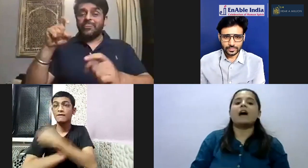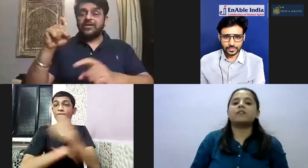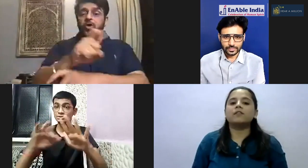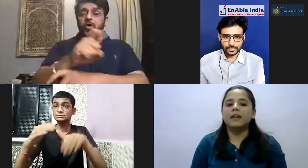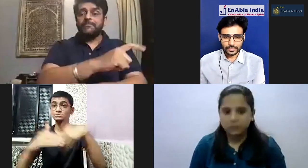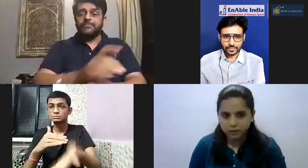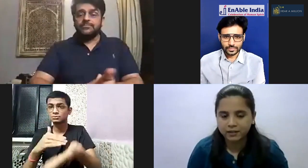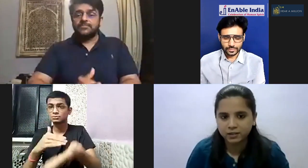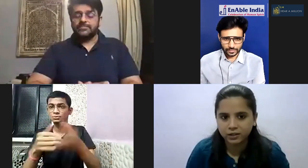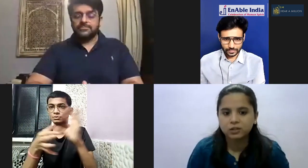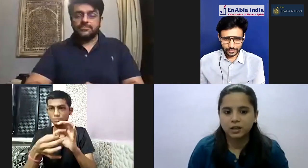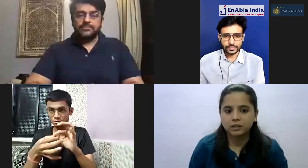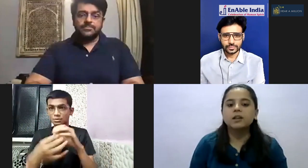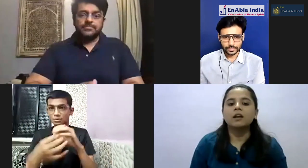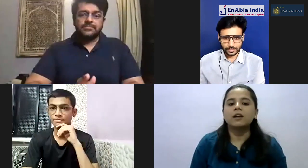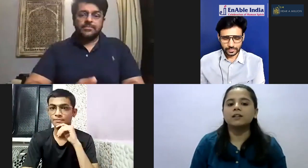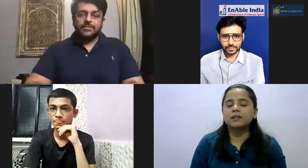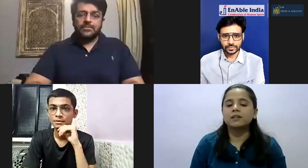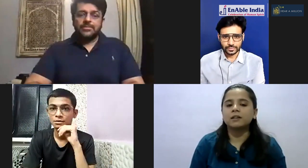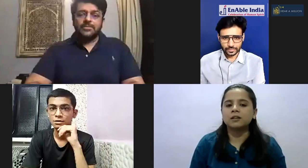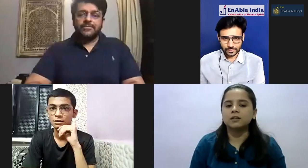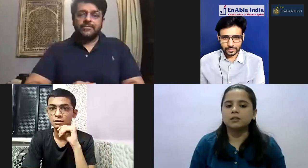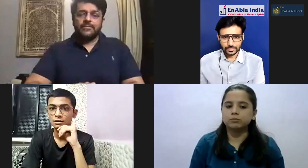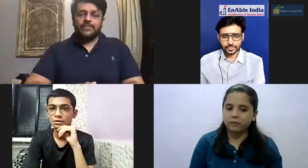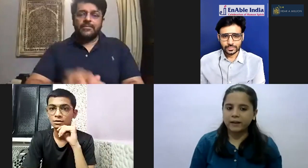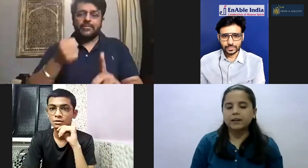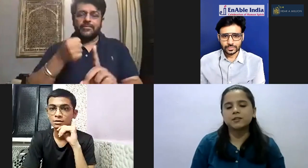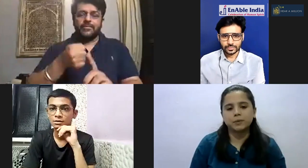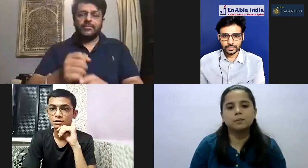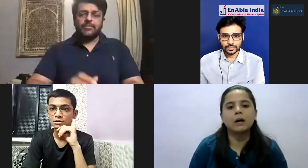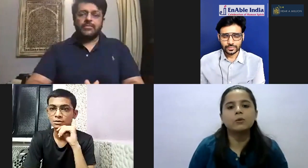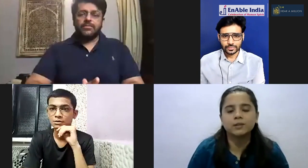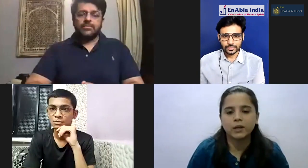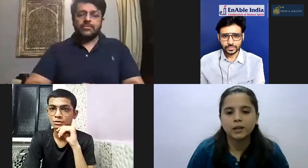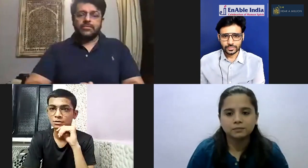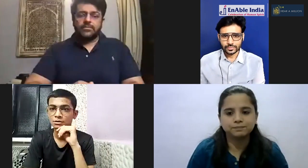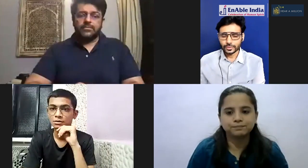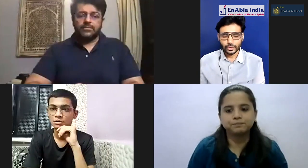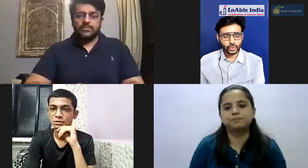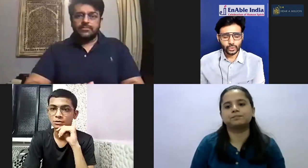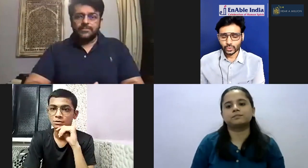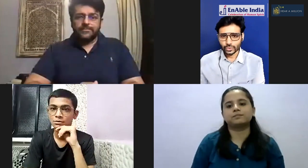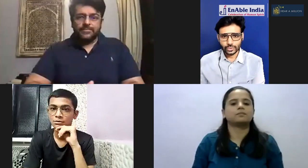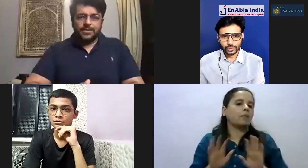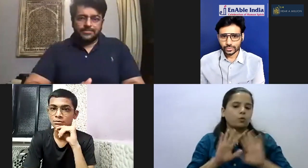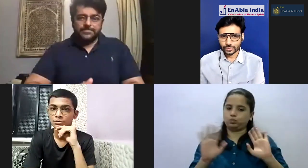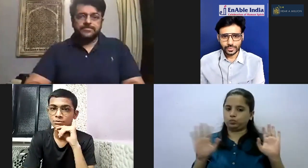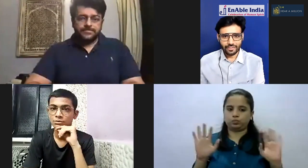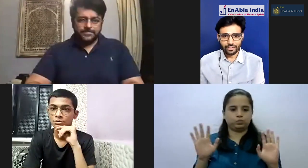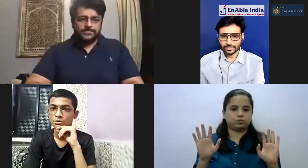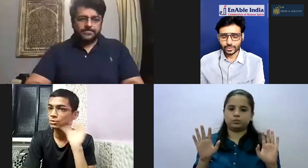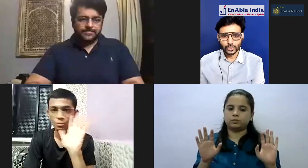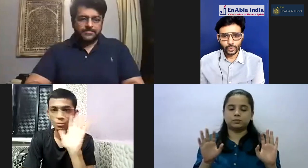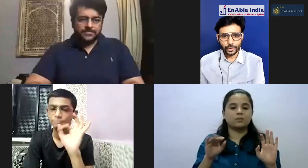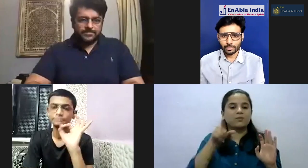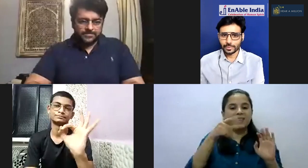okay, after we get the vaccination done, is it affect our sperm count as well? No,